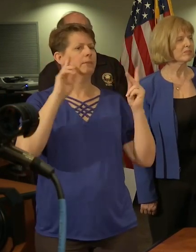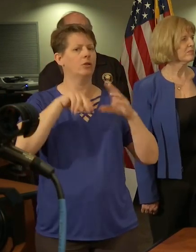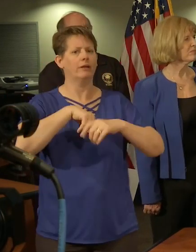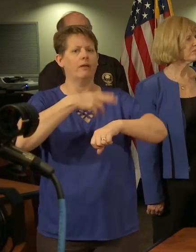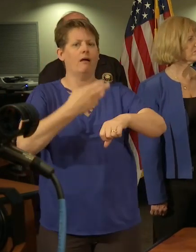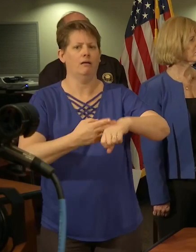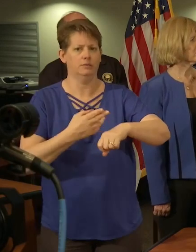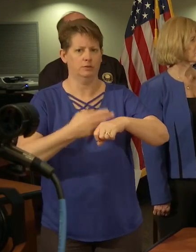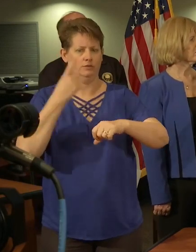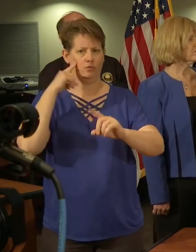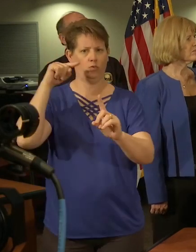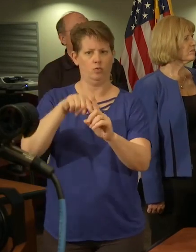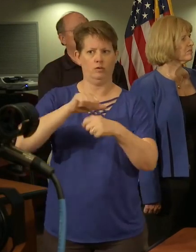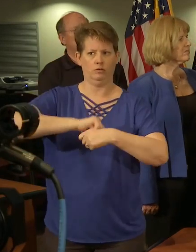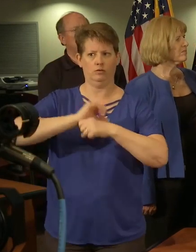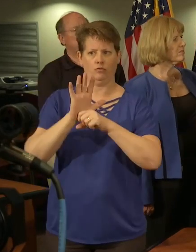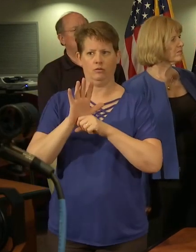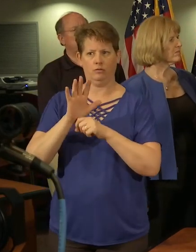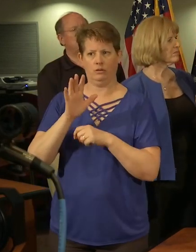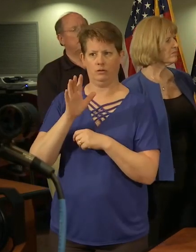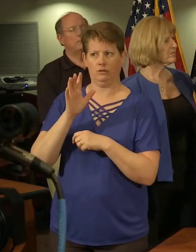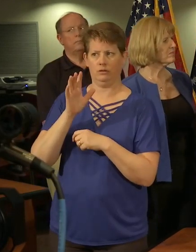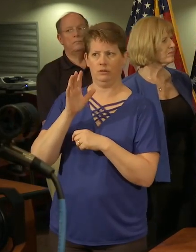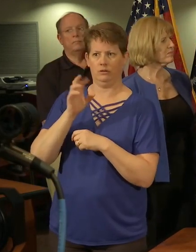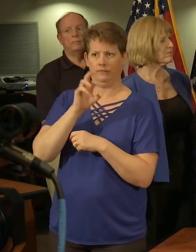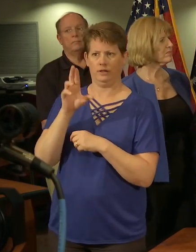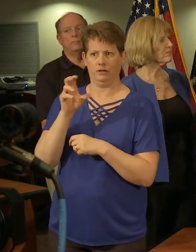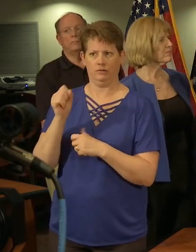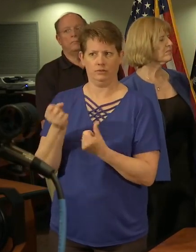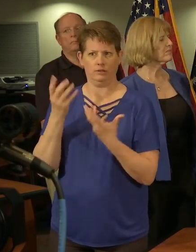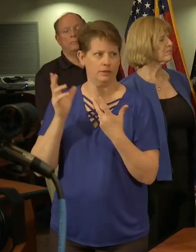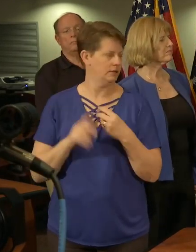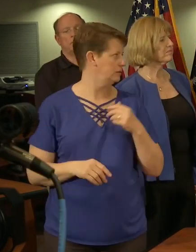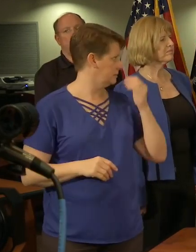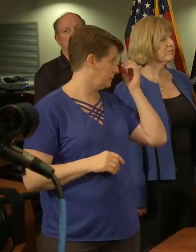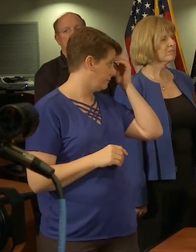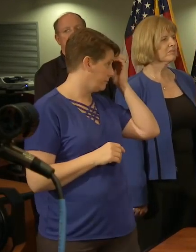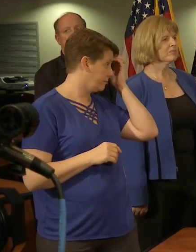hospitalized right now because of COVID-19?